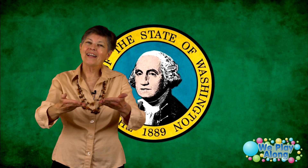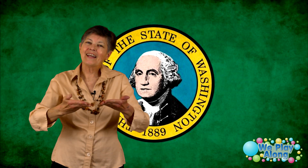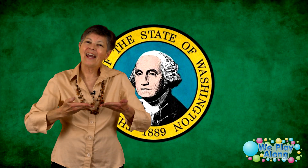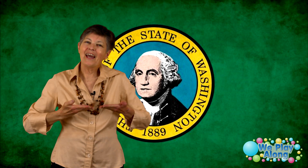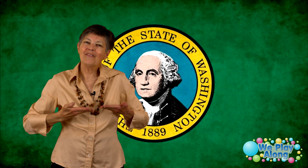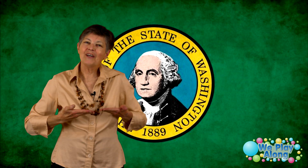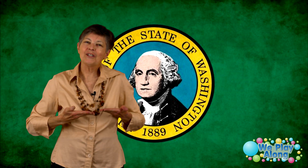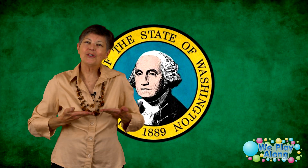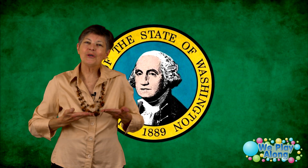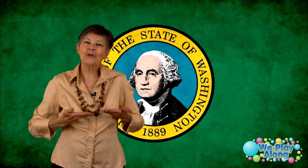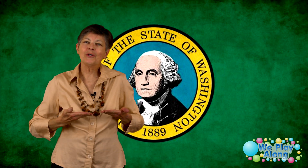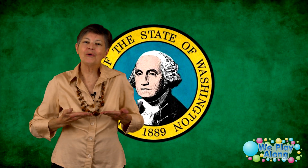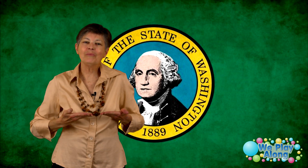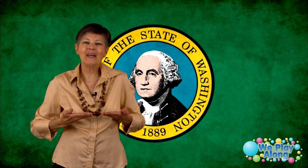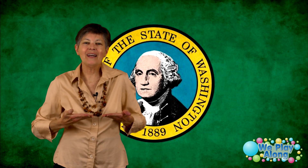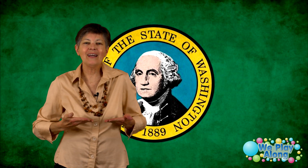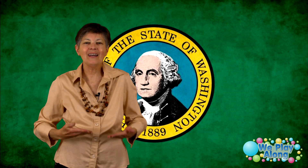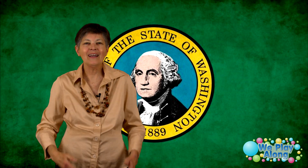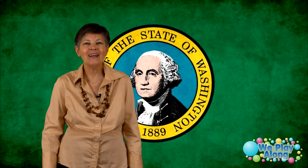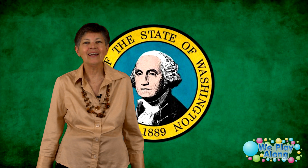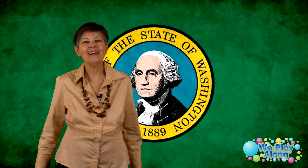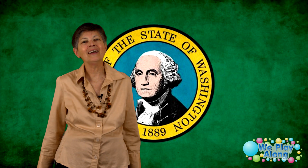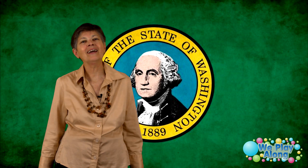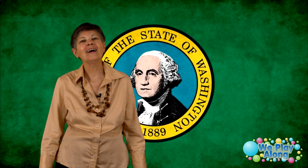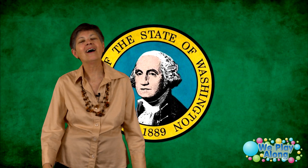God gave it to me.